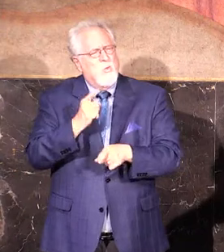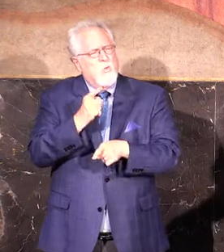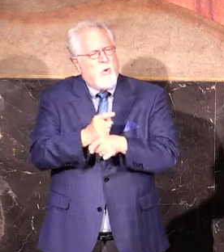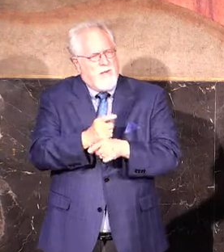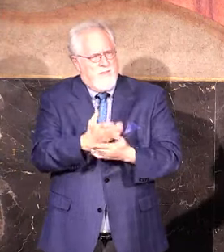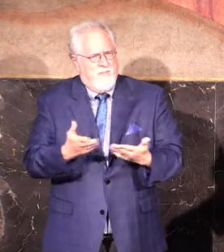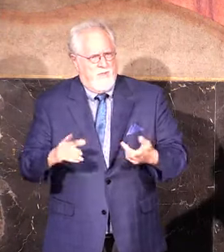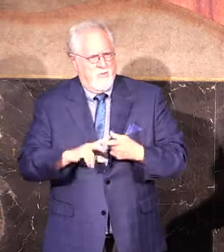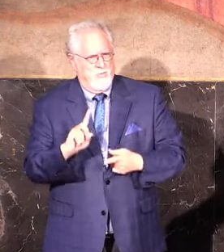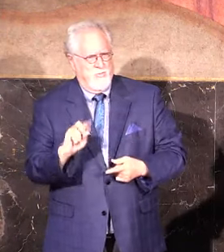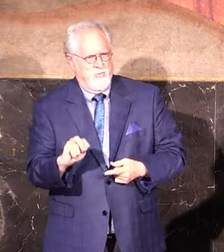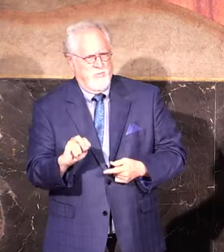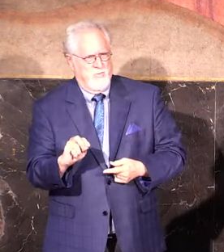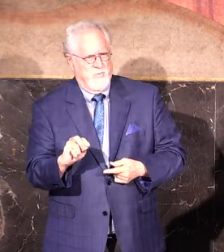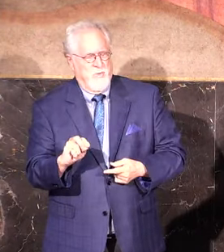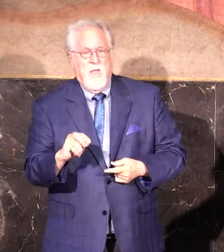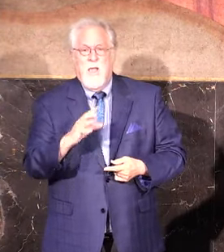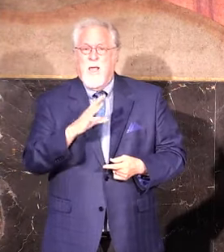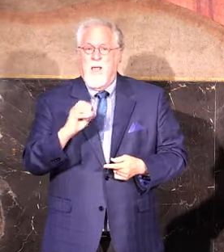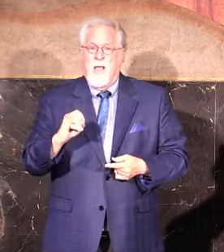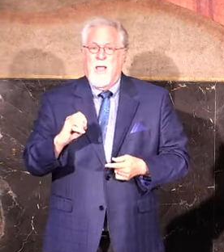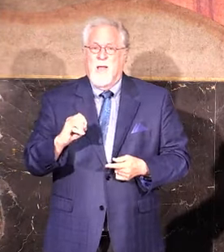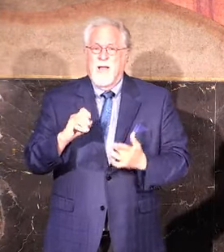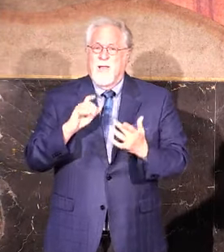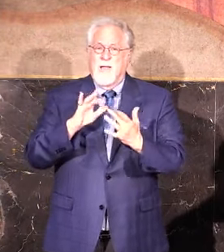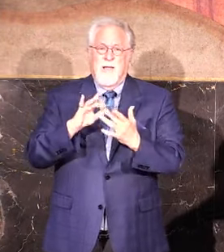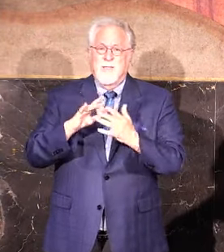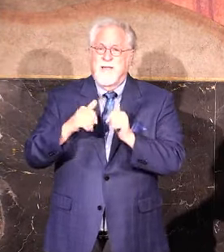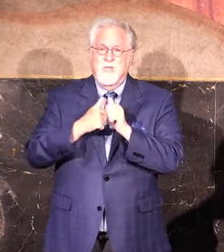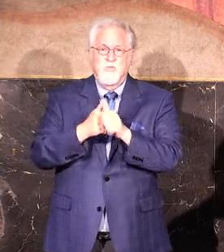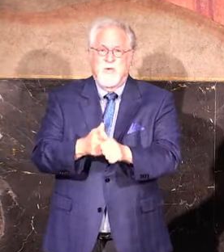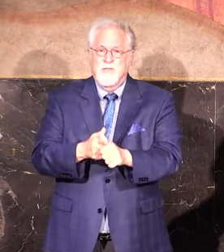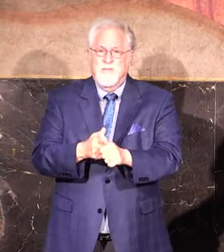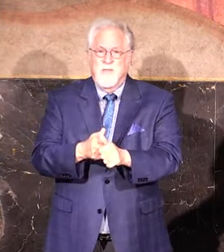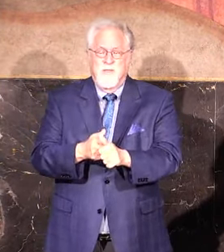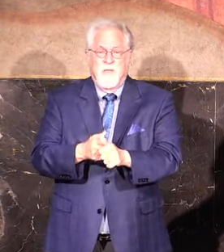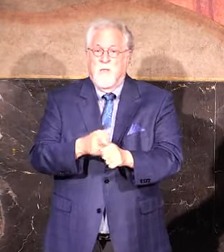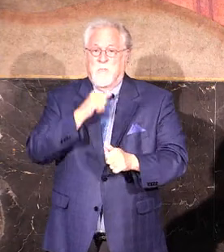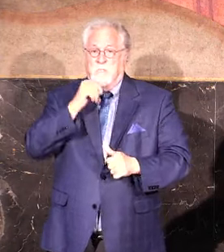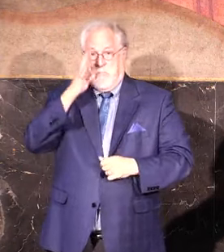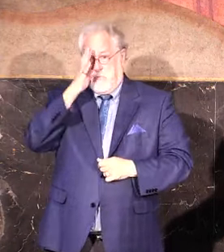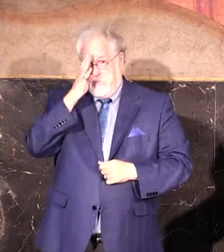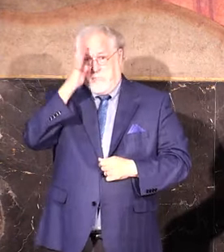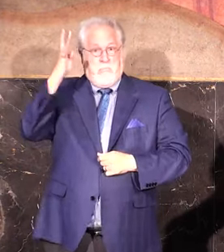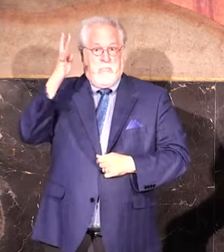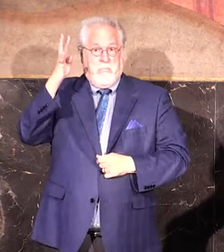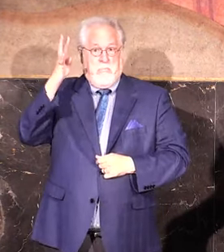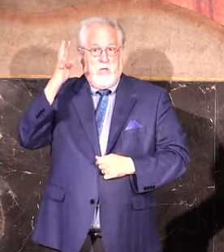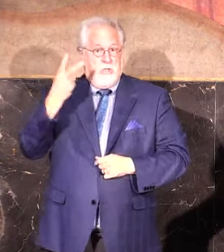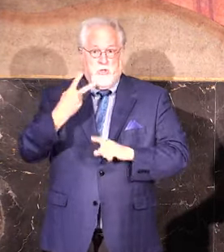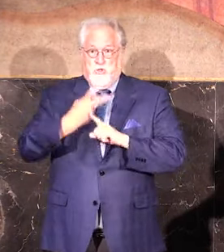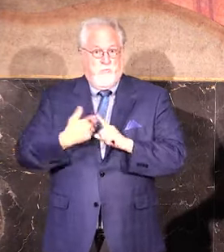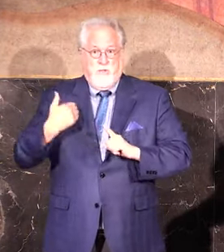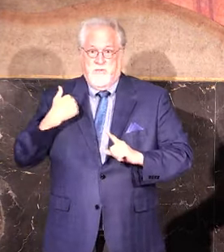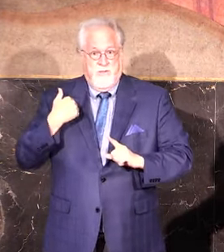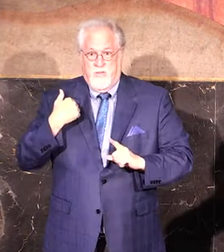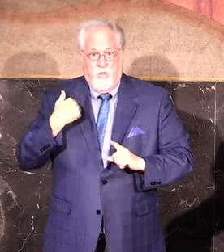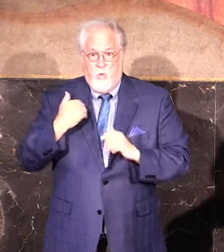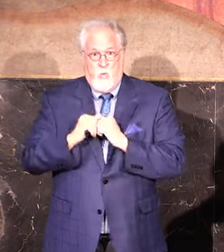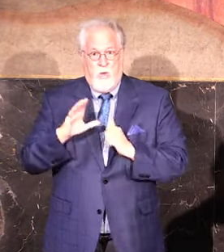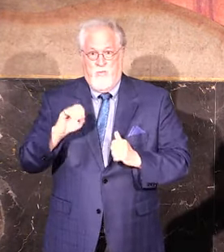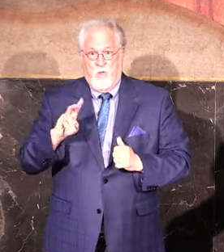do. And contact tracing, by the way, wasn't invented 2 months ago when